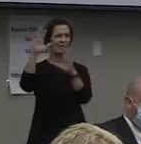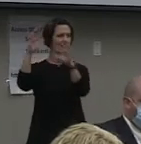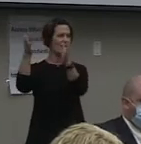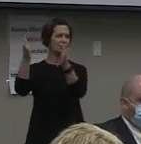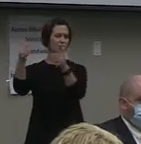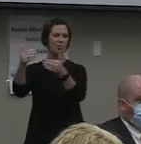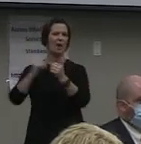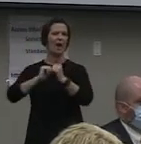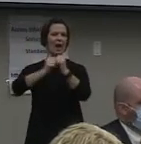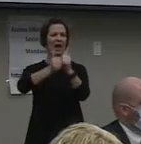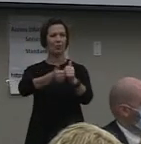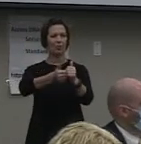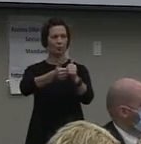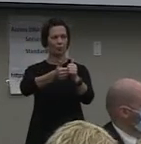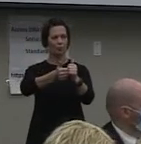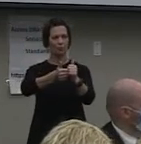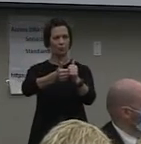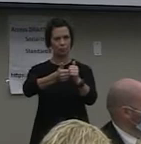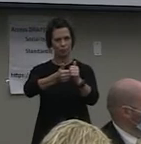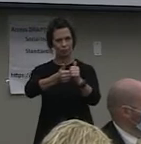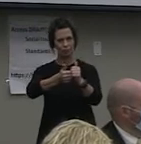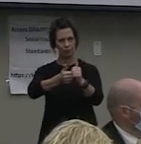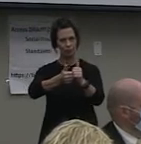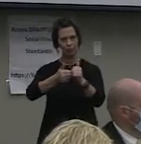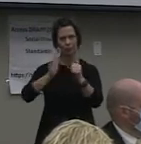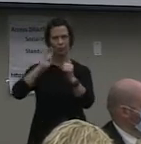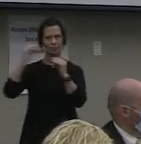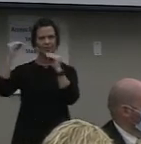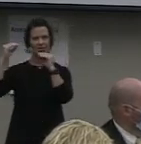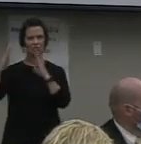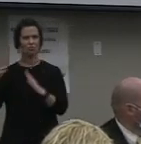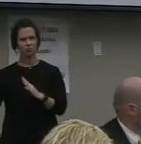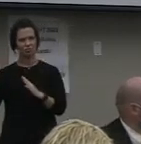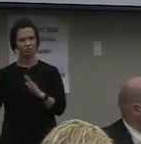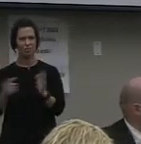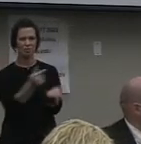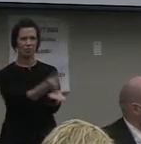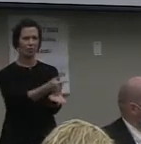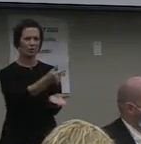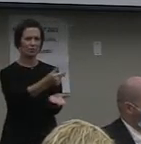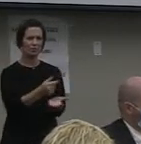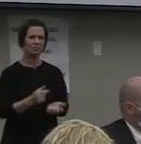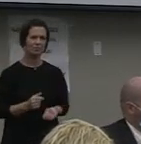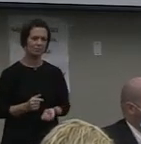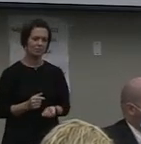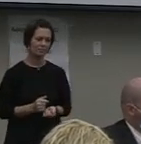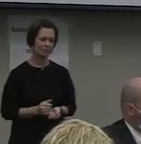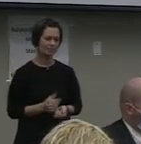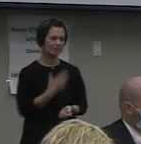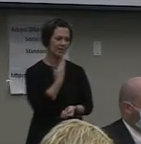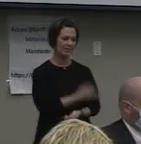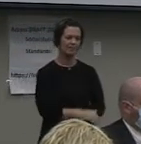do you intend to have educators grade this? Thank you.